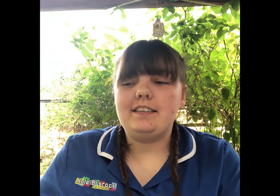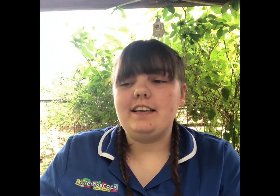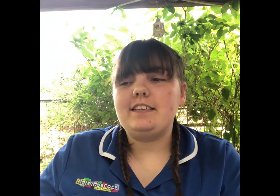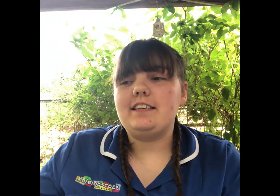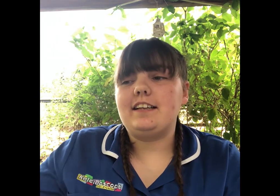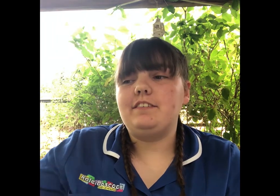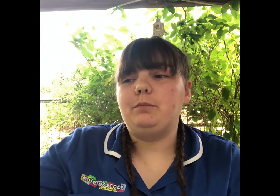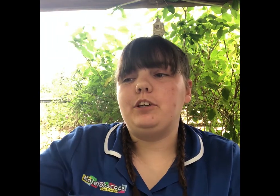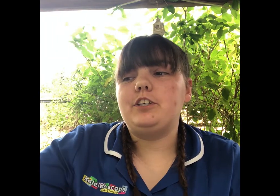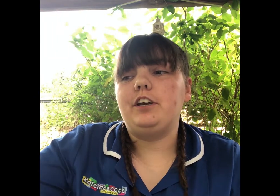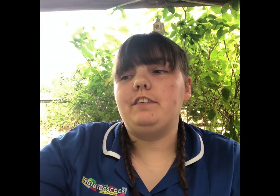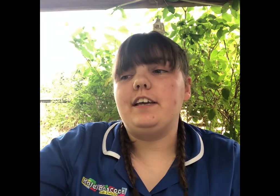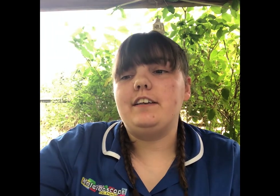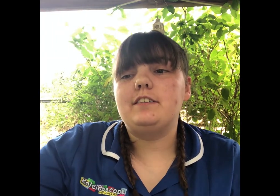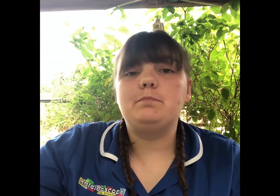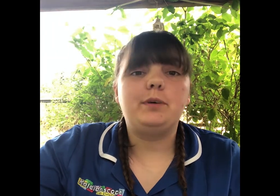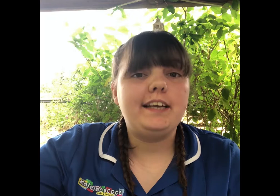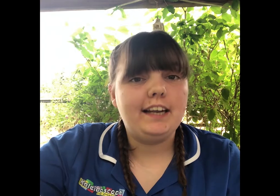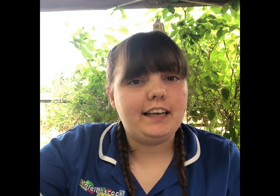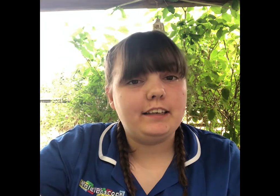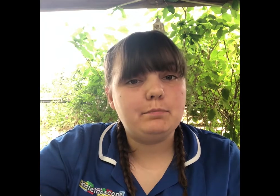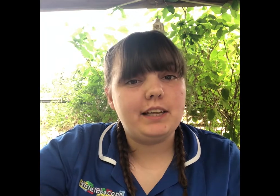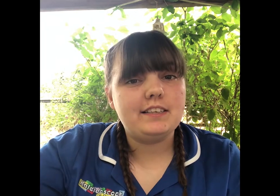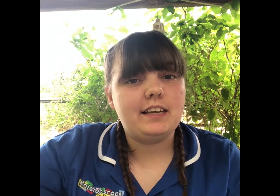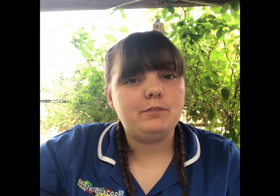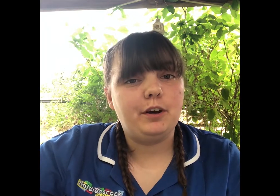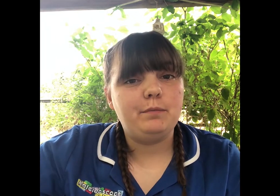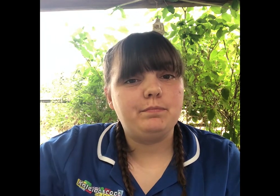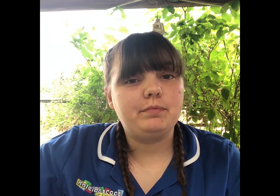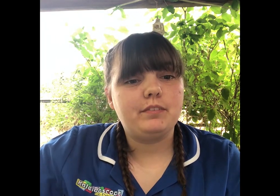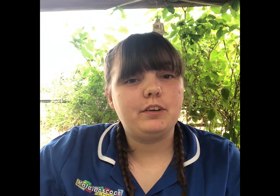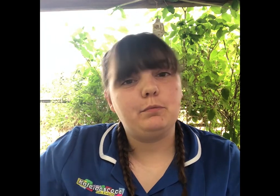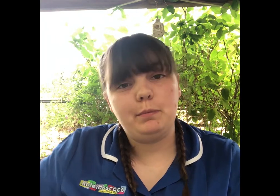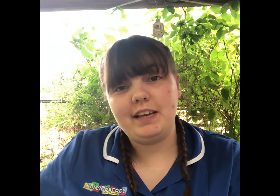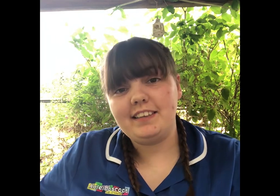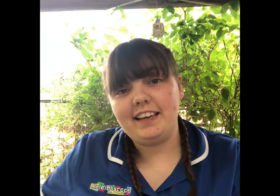this activity I'm going to show you is pretty clean but at the same time could be messy.